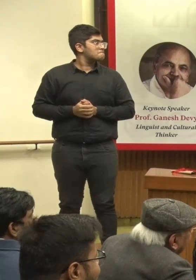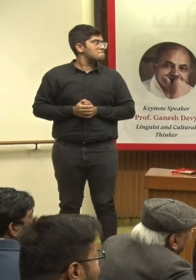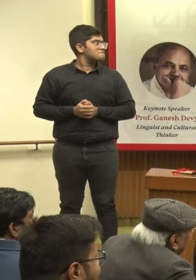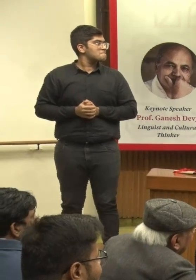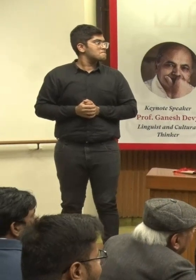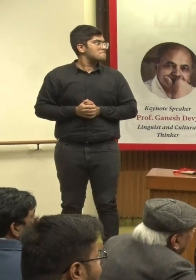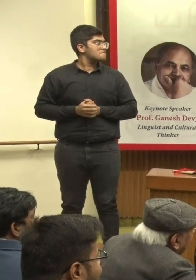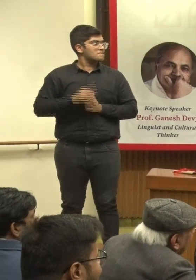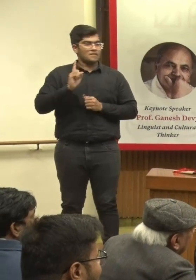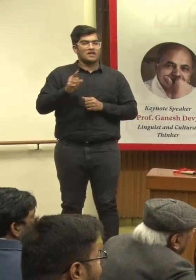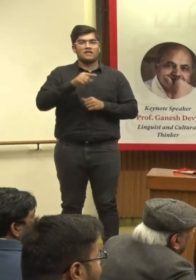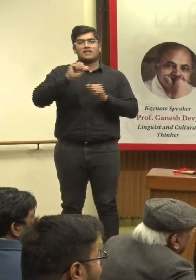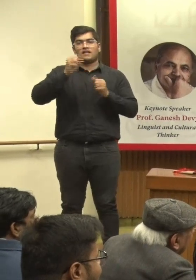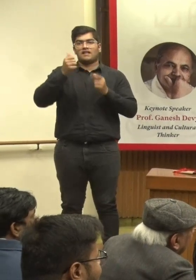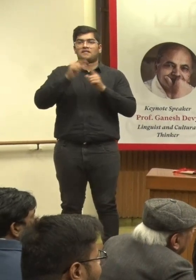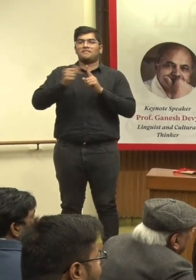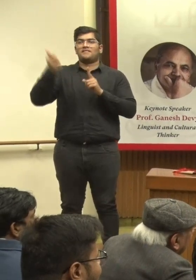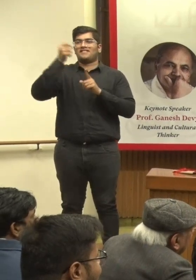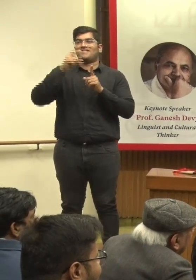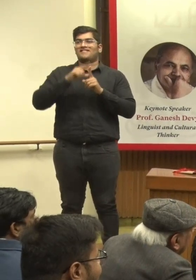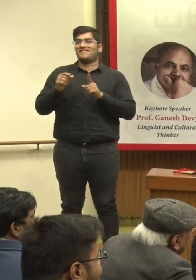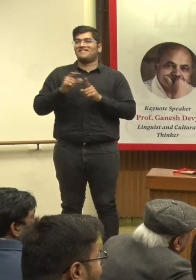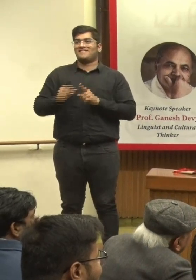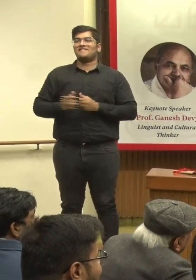But it can be done by the President now.